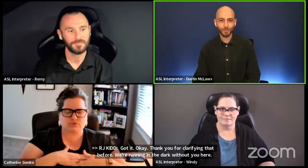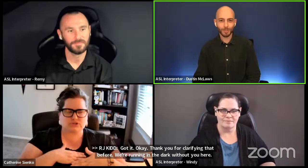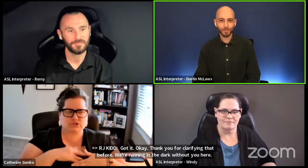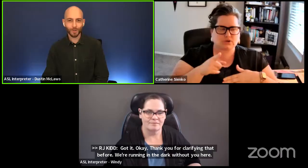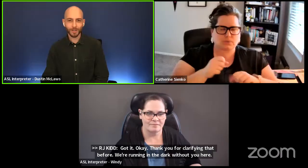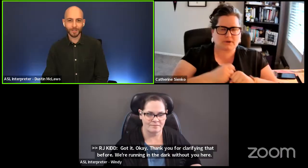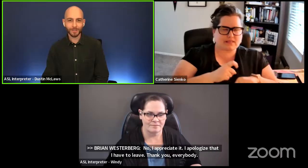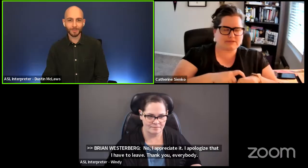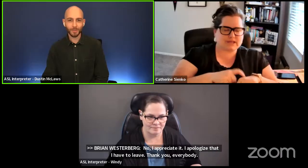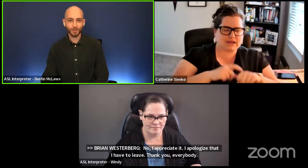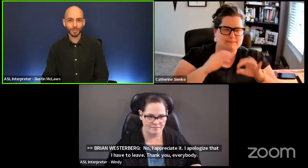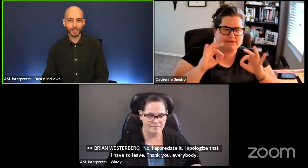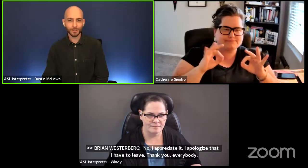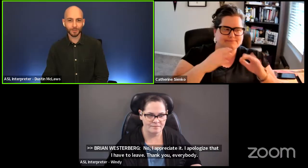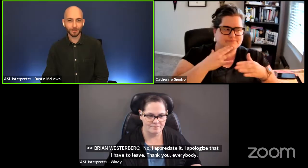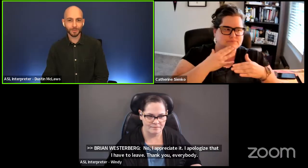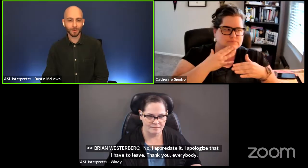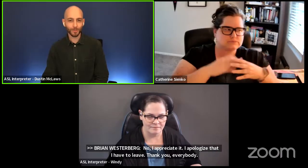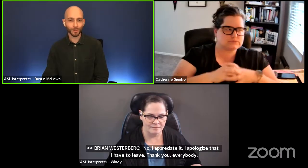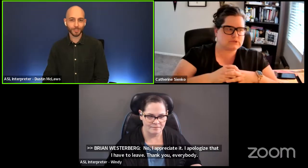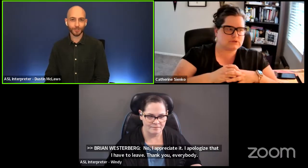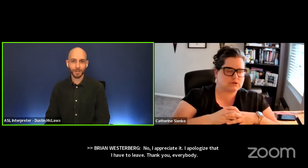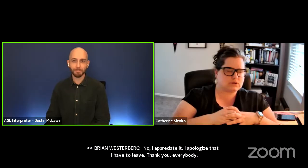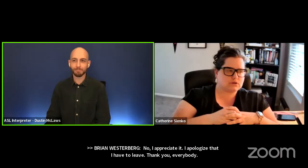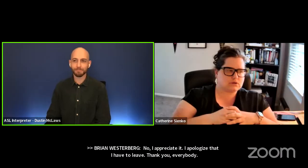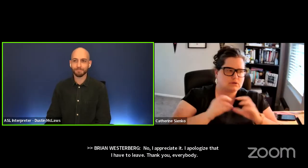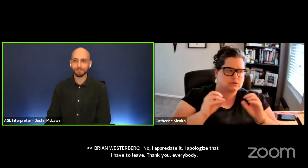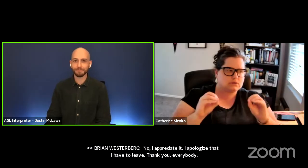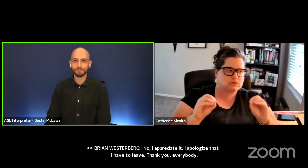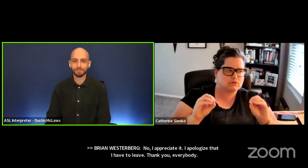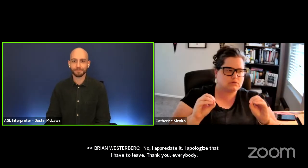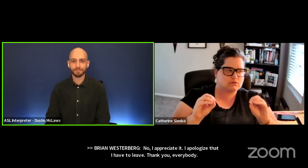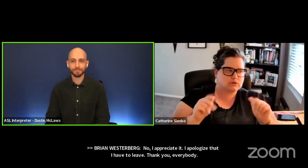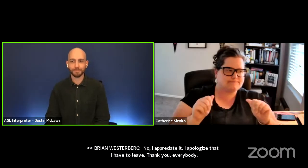Thank you so much, Brian. We appreciate you. We appreciate your time.